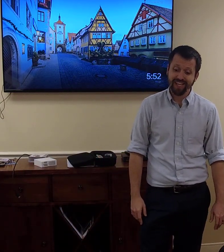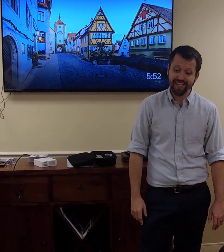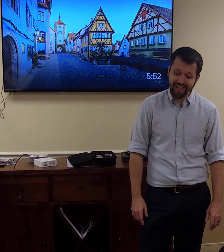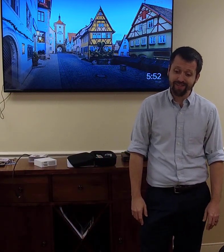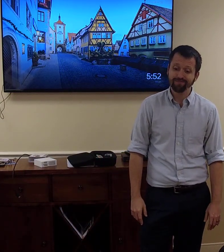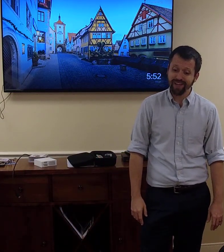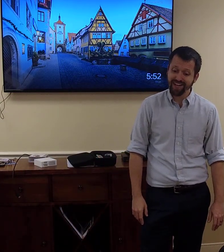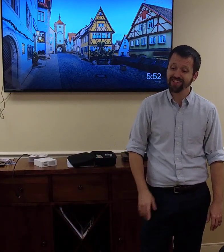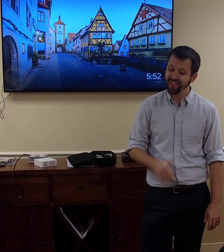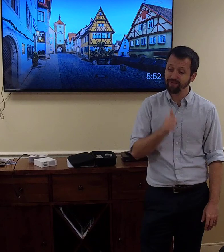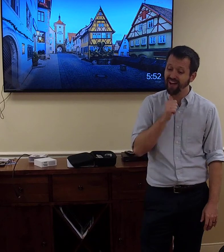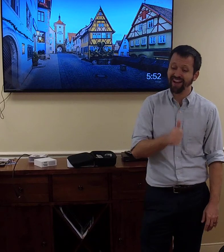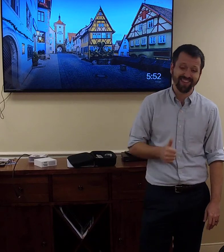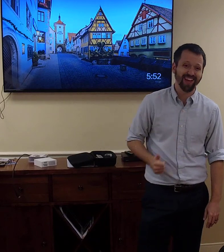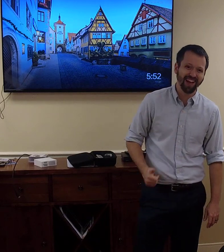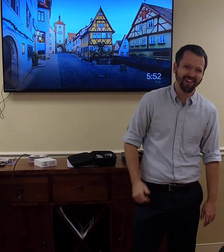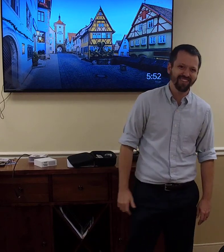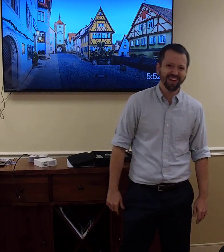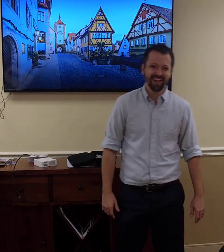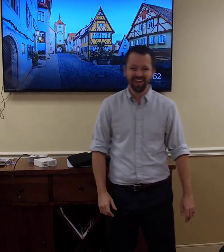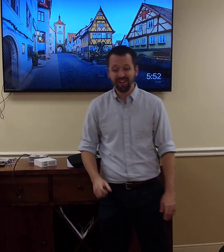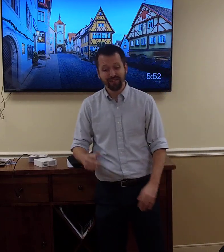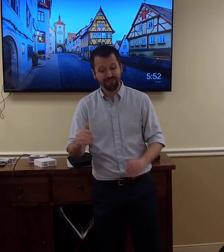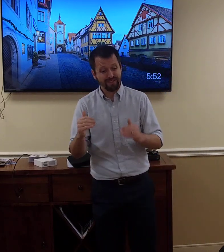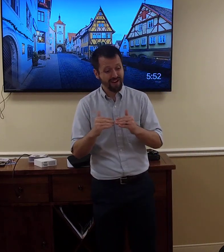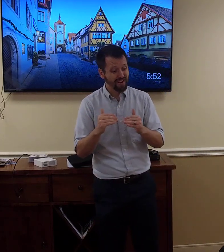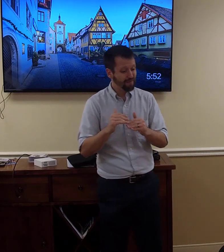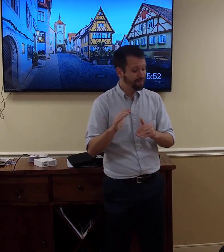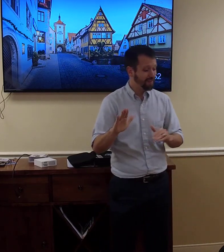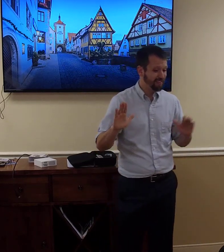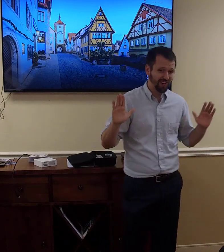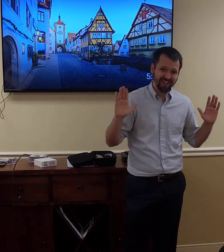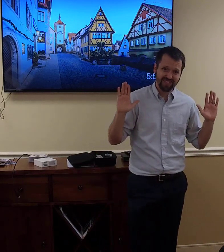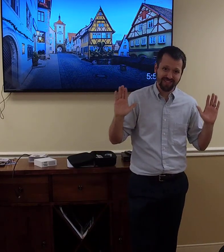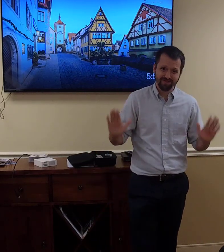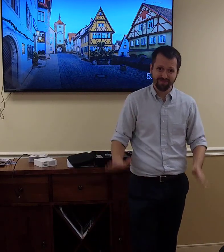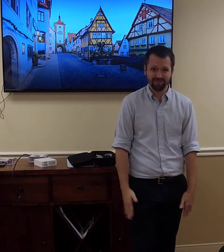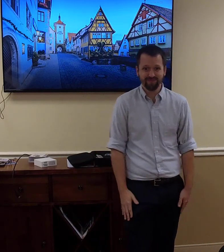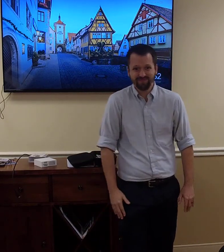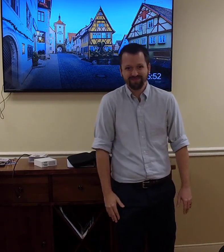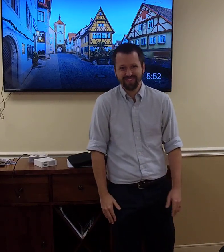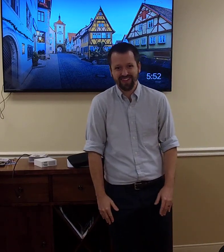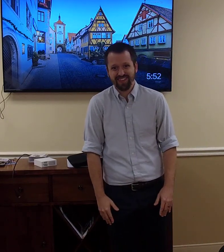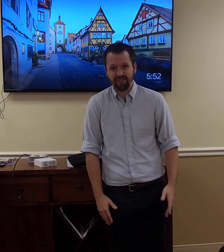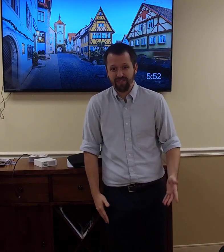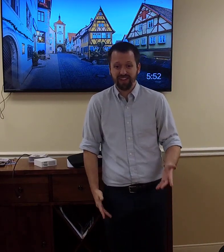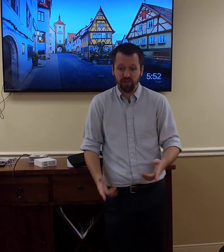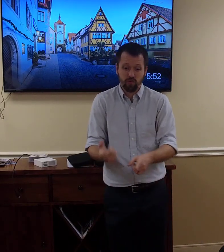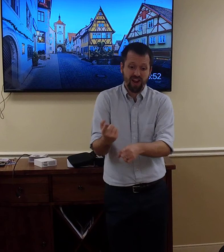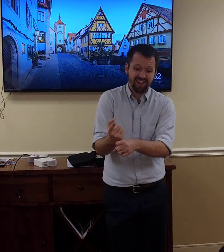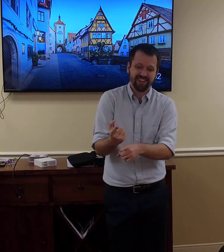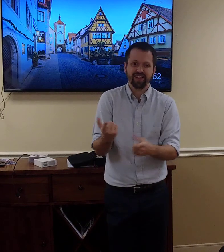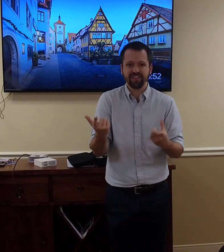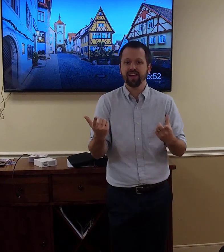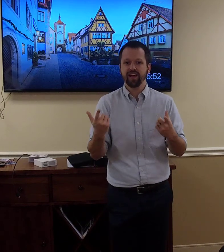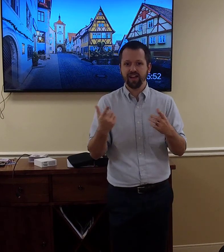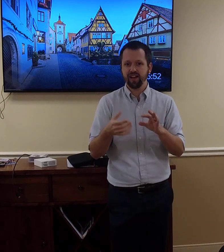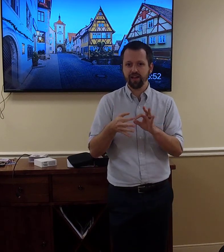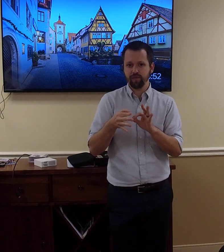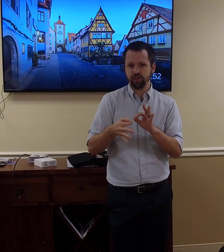"Yeah, actually I'm not." Fair enough. And so I was like, "You're right," because the